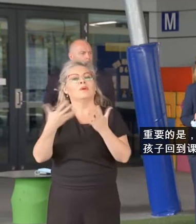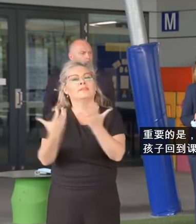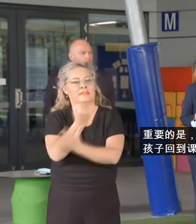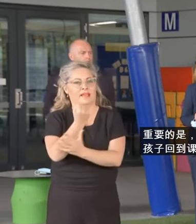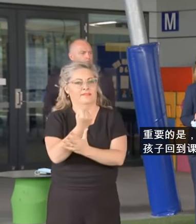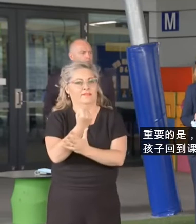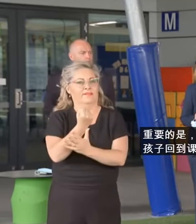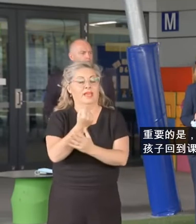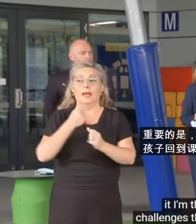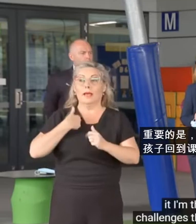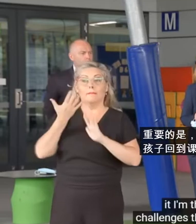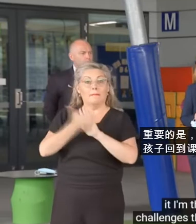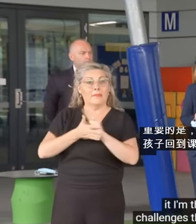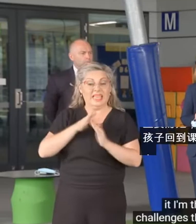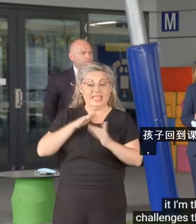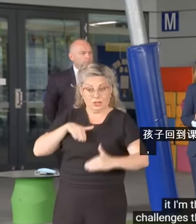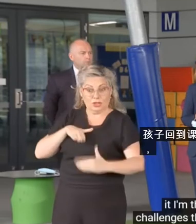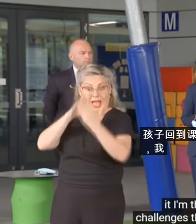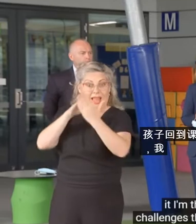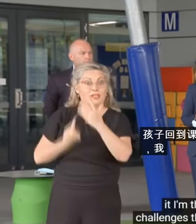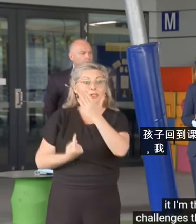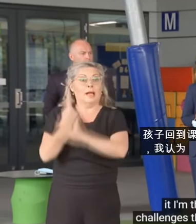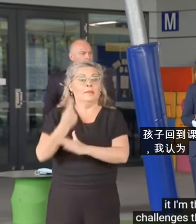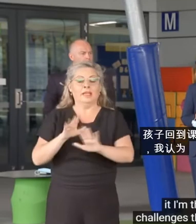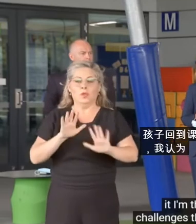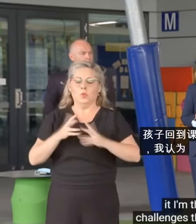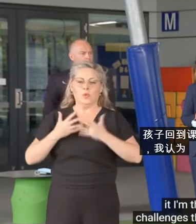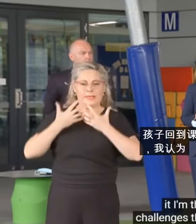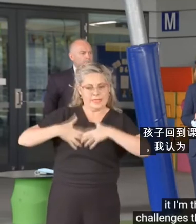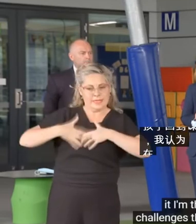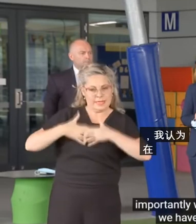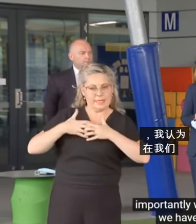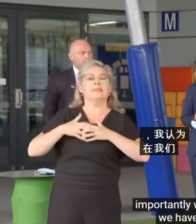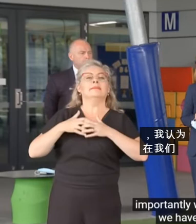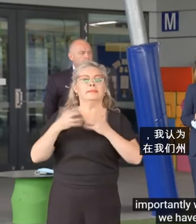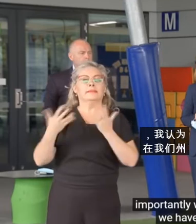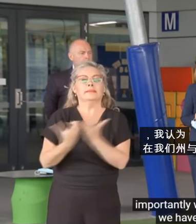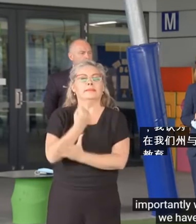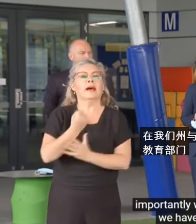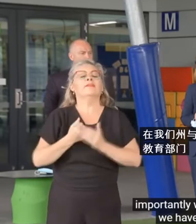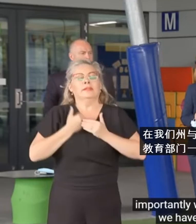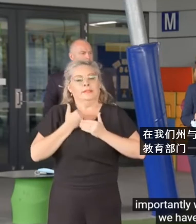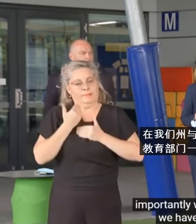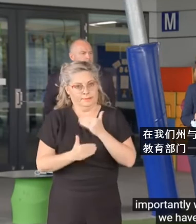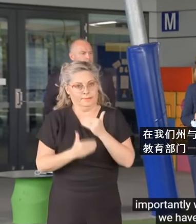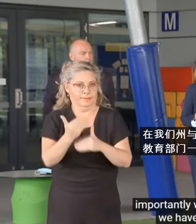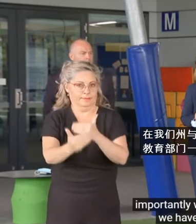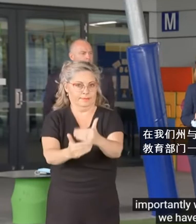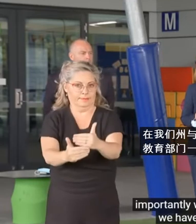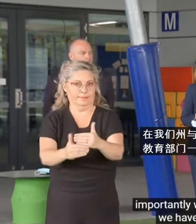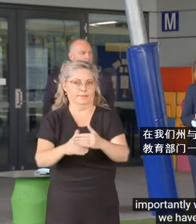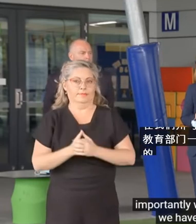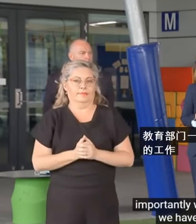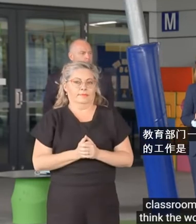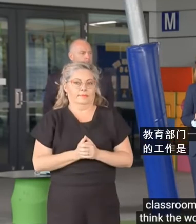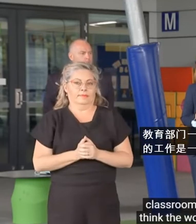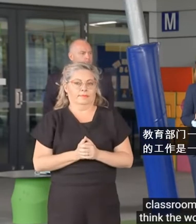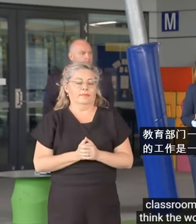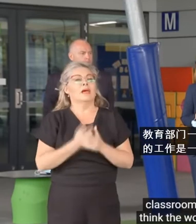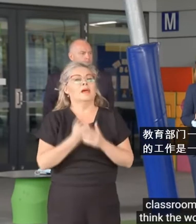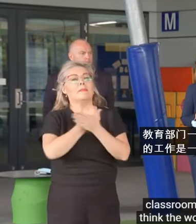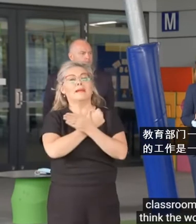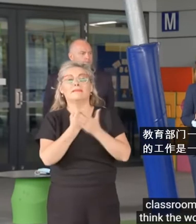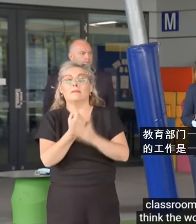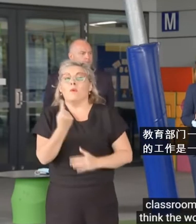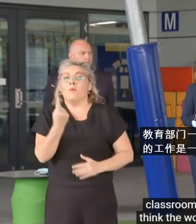have kids back in the classroom in a safe way. And I think the work that has occurred right here in our state with the Department of Education, it's